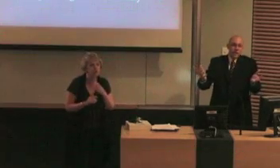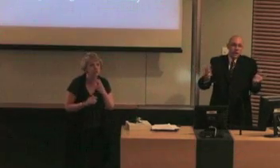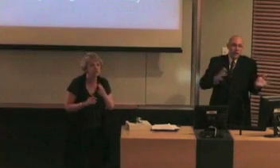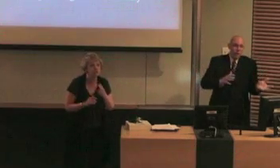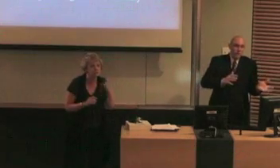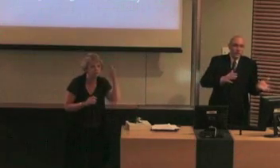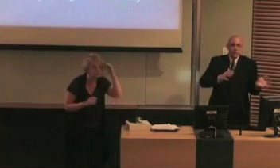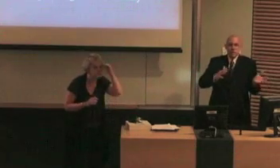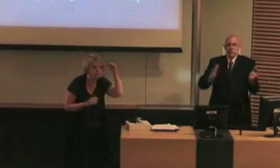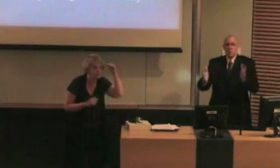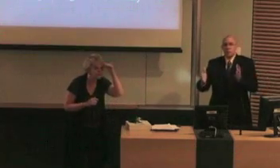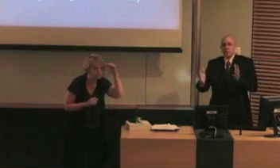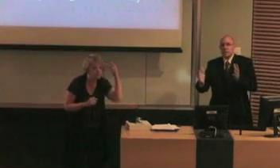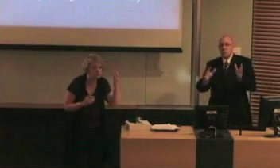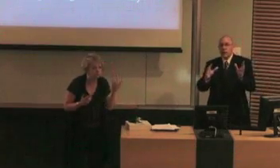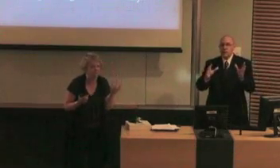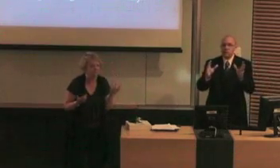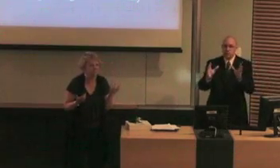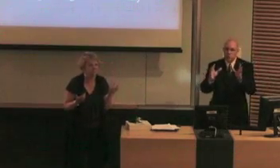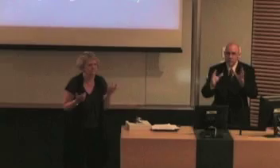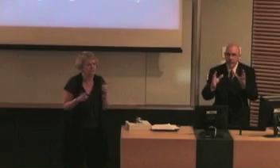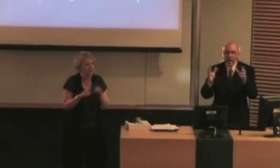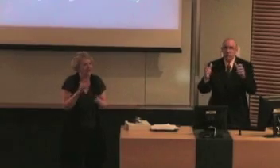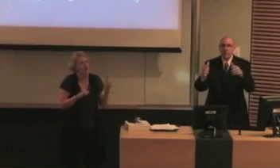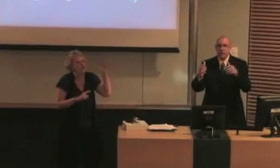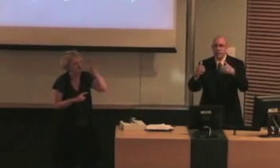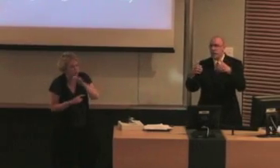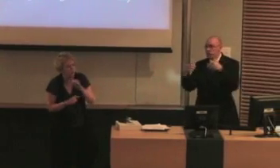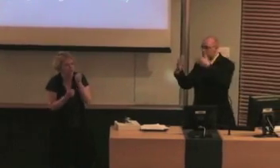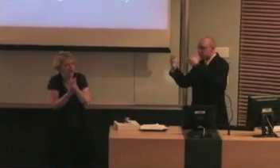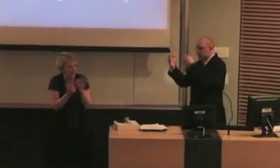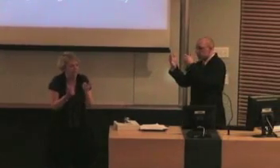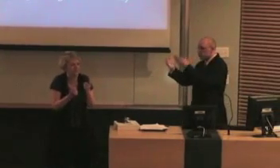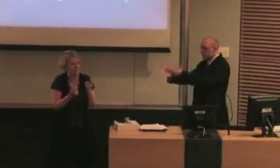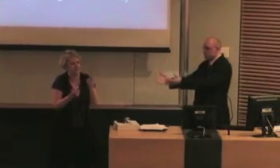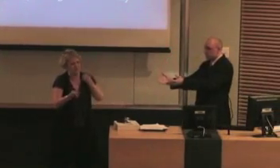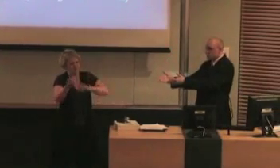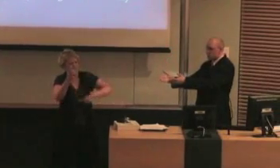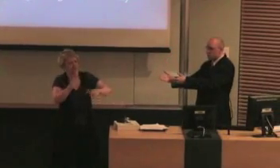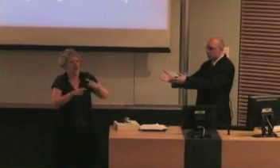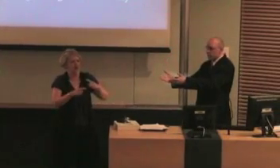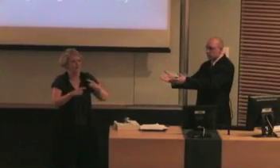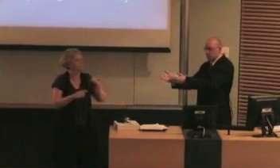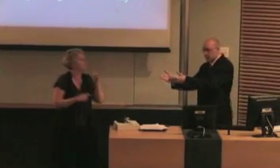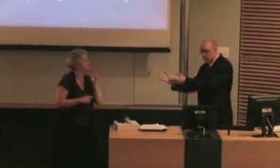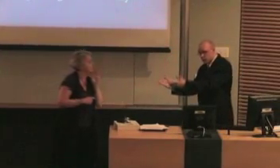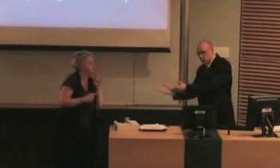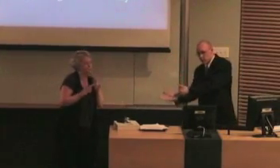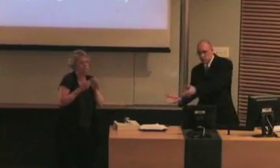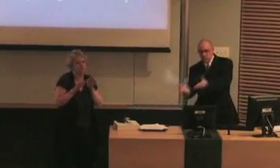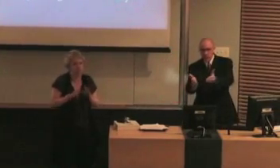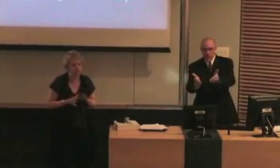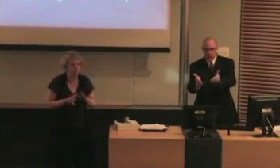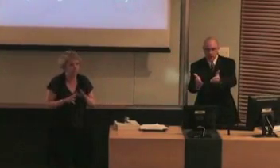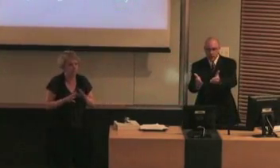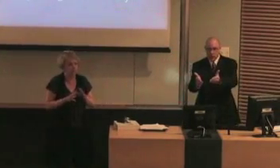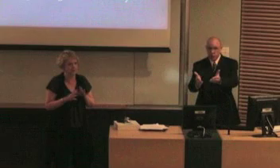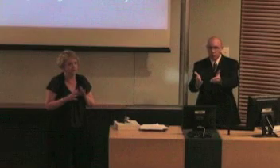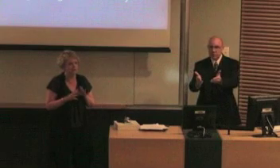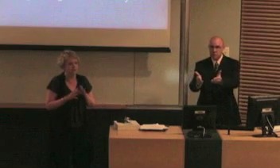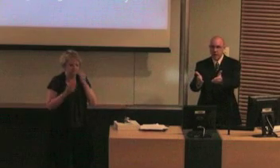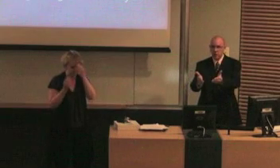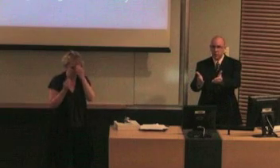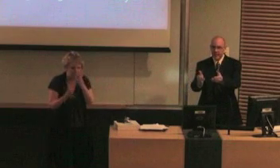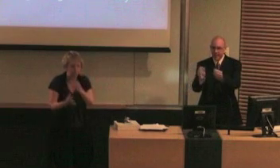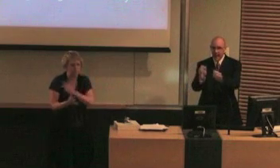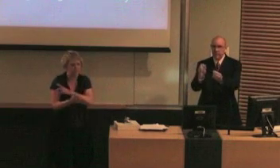is, there's an assumption. You can't just assume that everything that you're saying to the interpreter is being